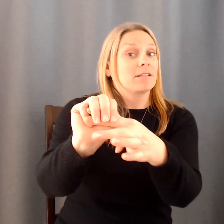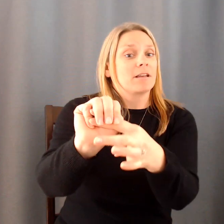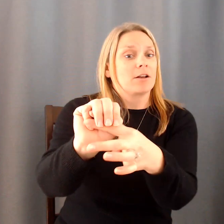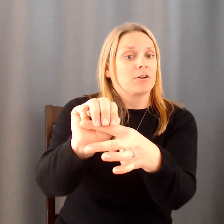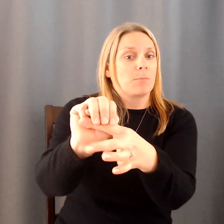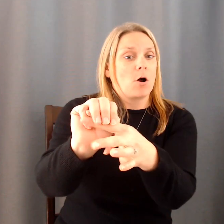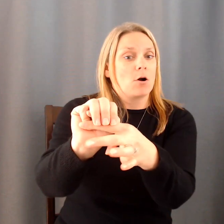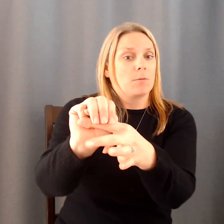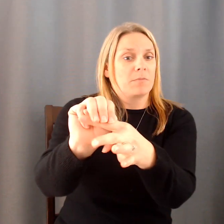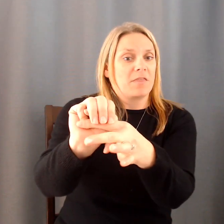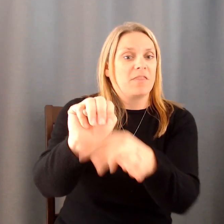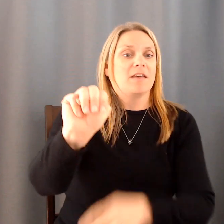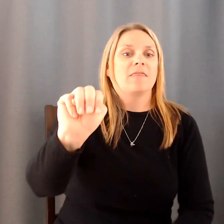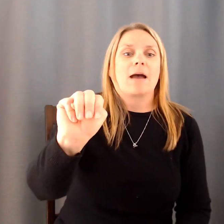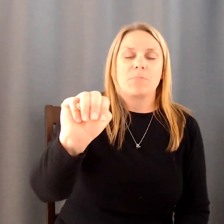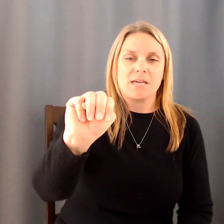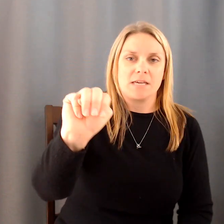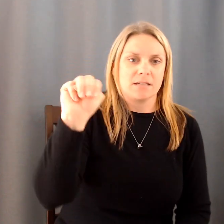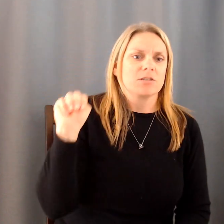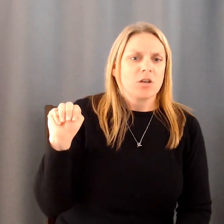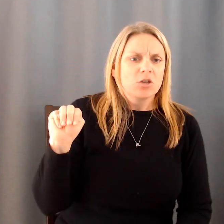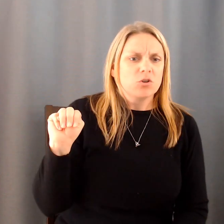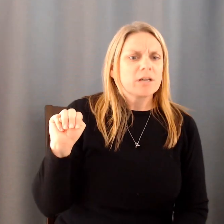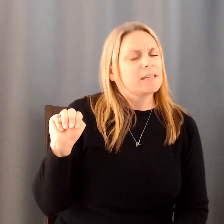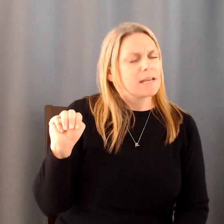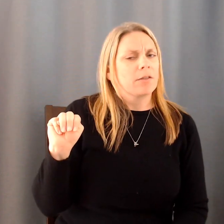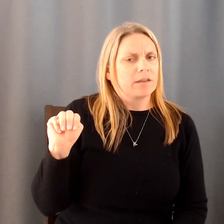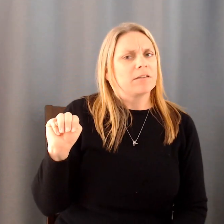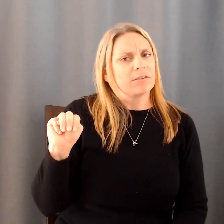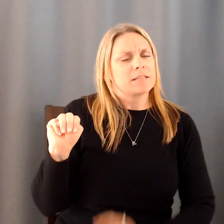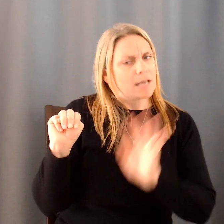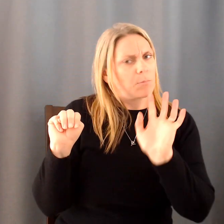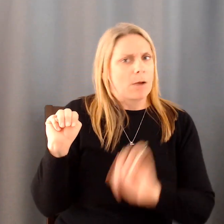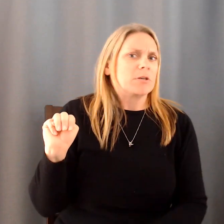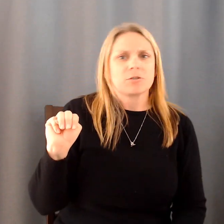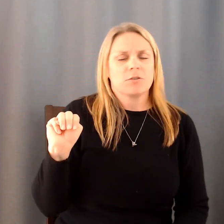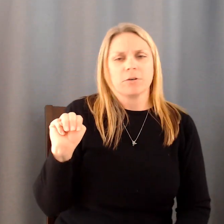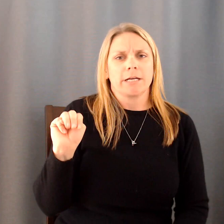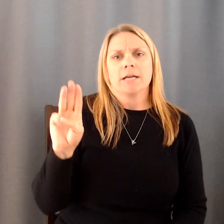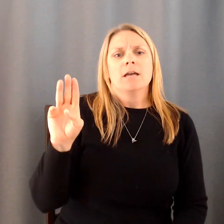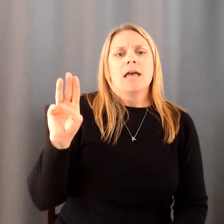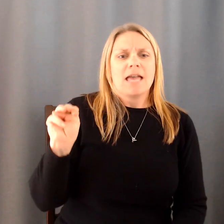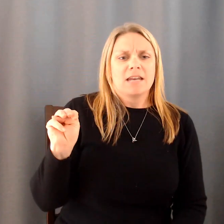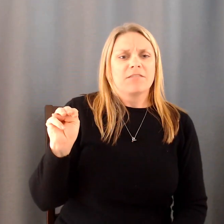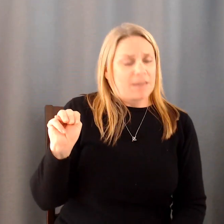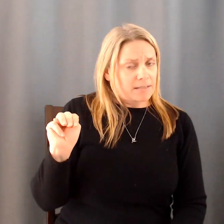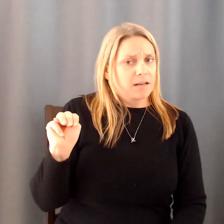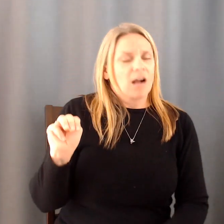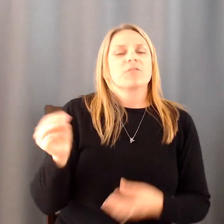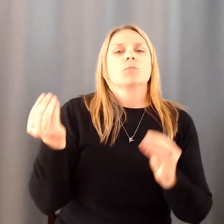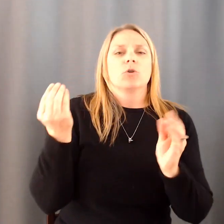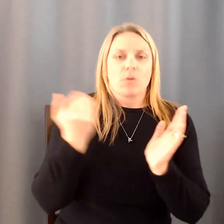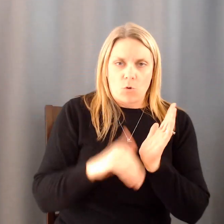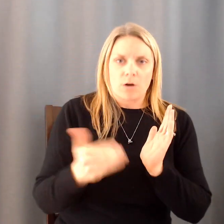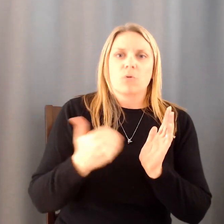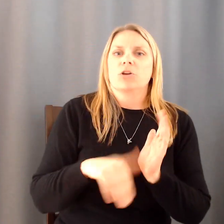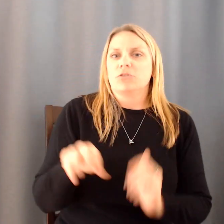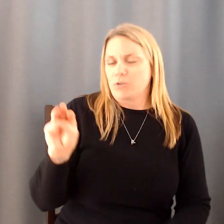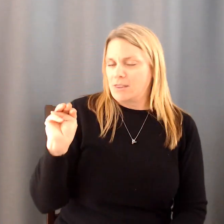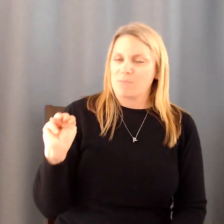your palm than that pinky is. You can tell the difference, I promise, don't worry. And if that's uncomfortable, the more and more you do it, the better it